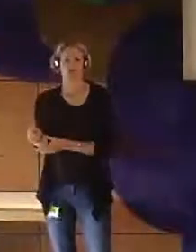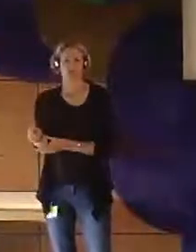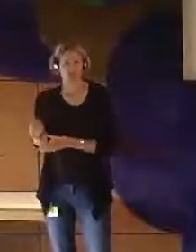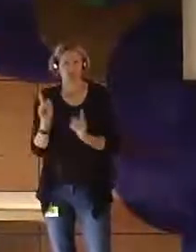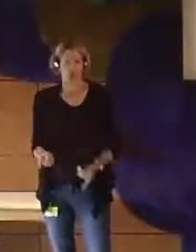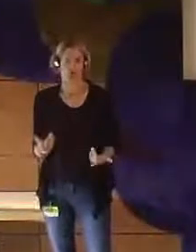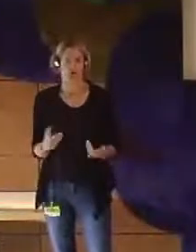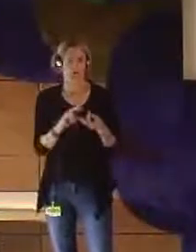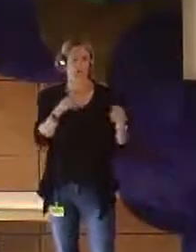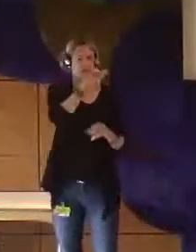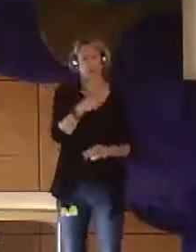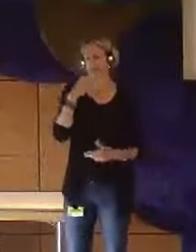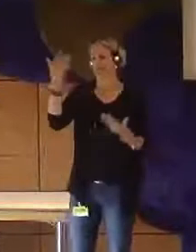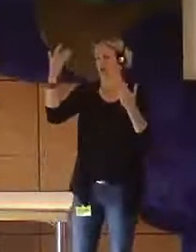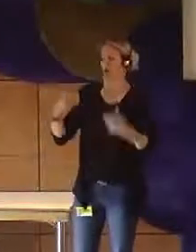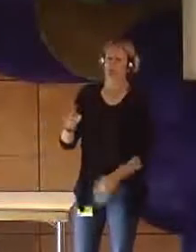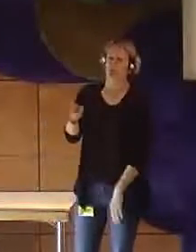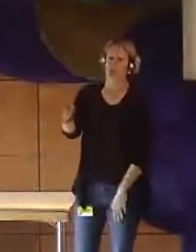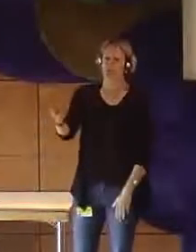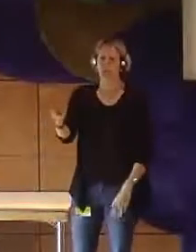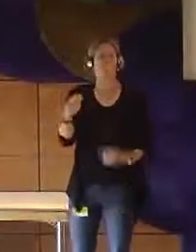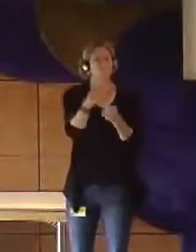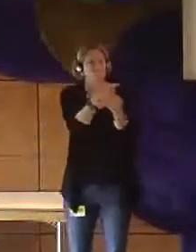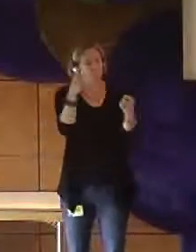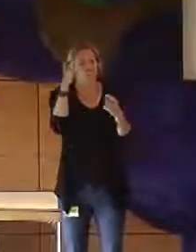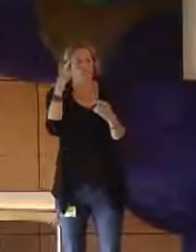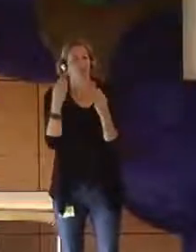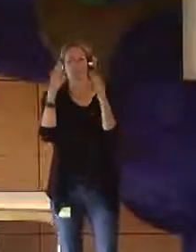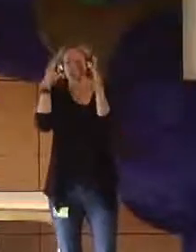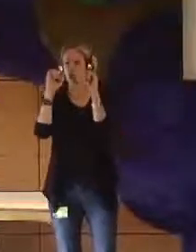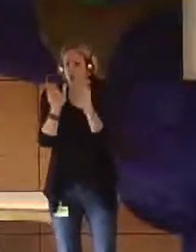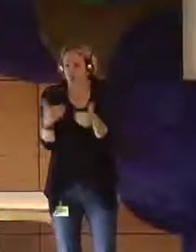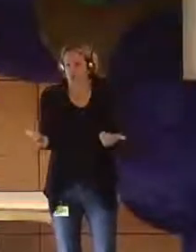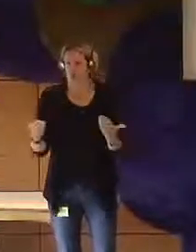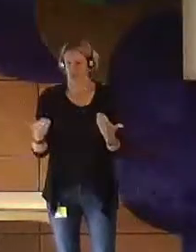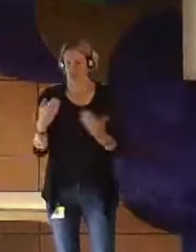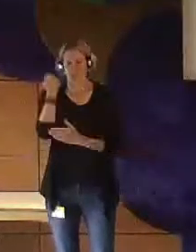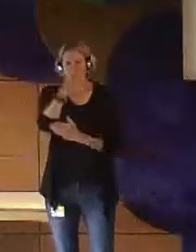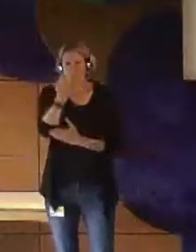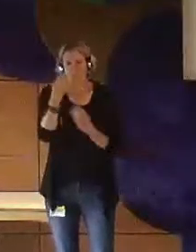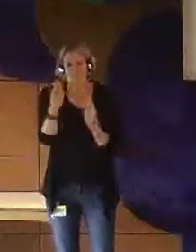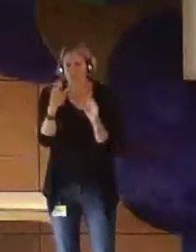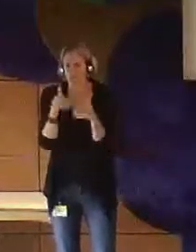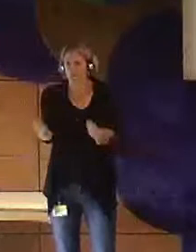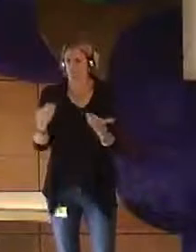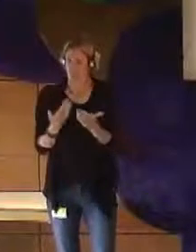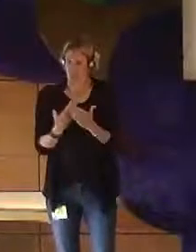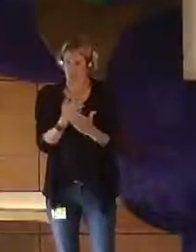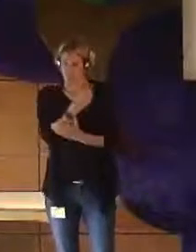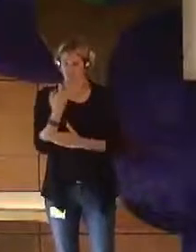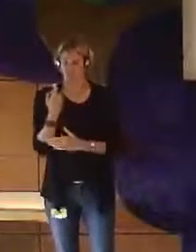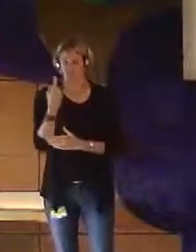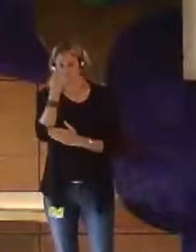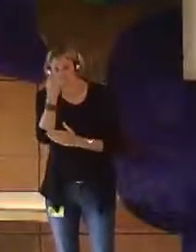typical child with CHARGE. So if in doubt, test. I'm delighted to say that our geneticists are much better. Many of the